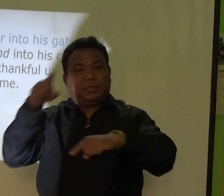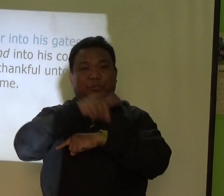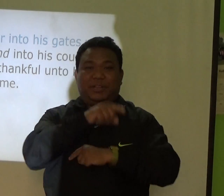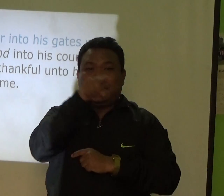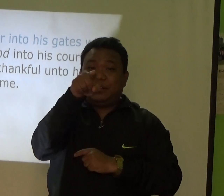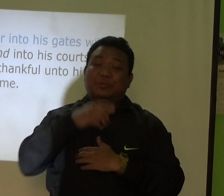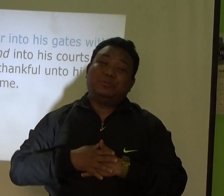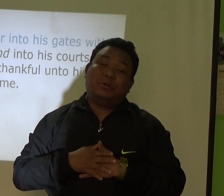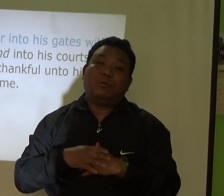that you